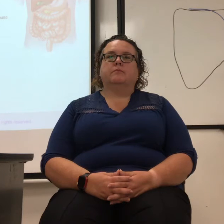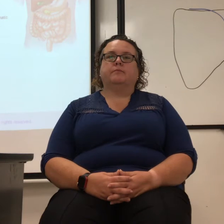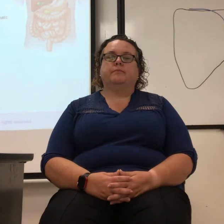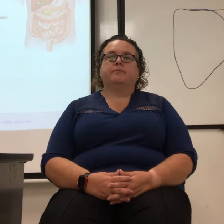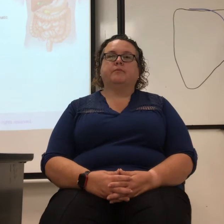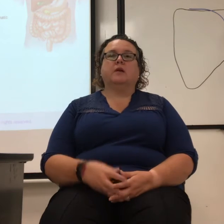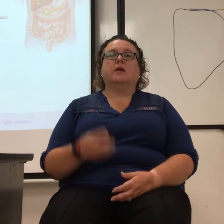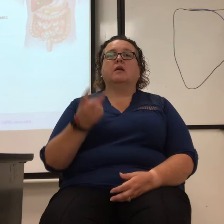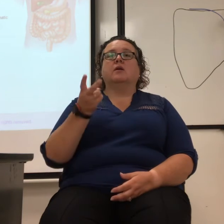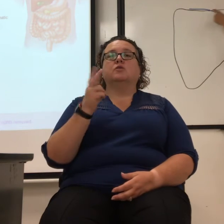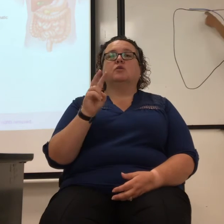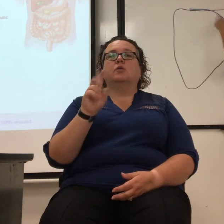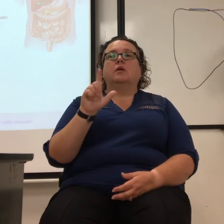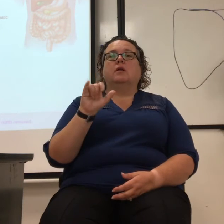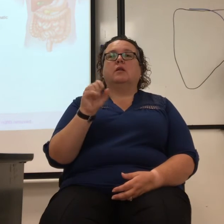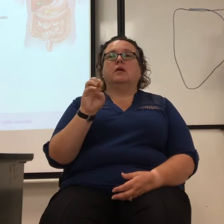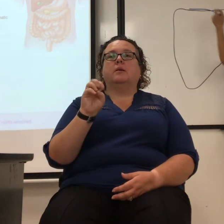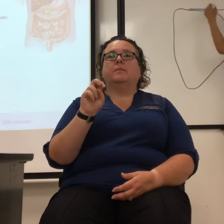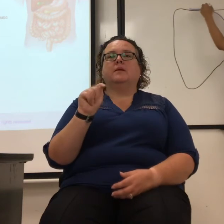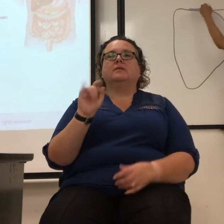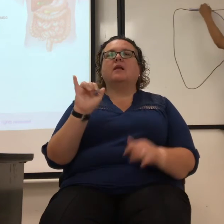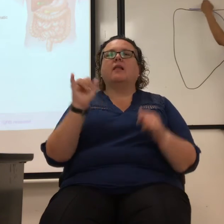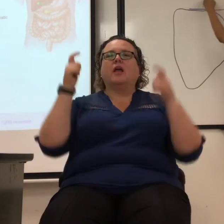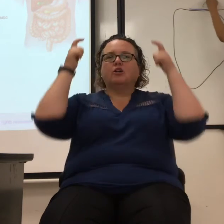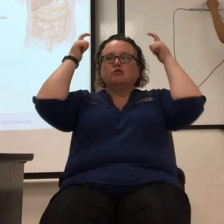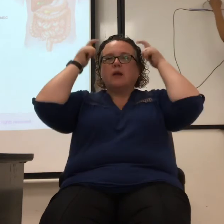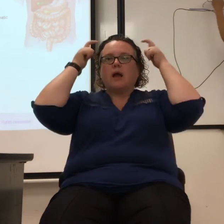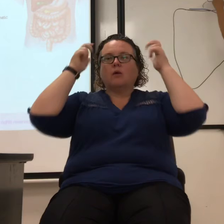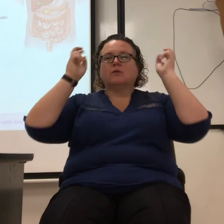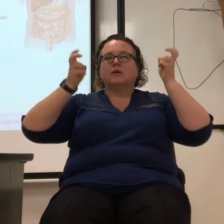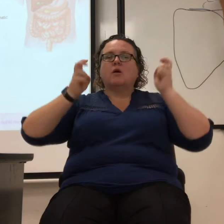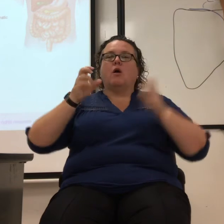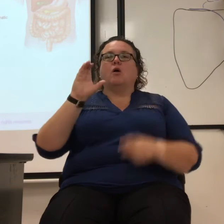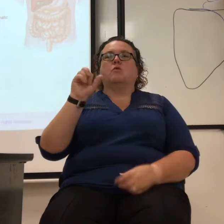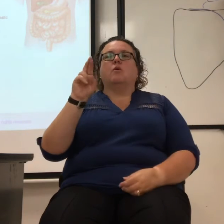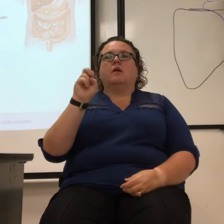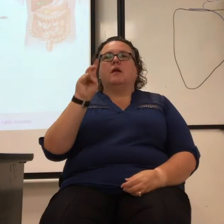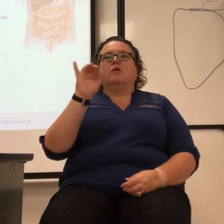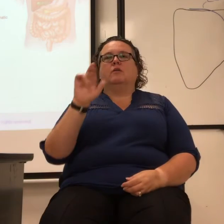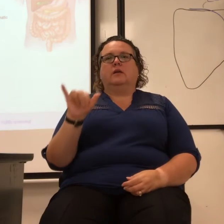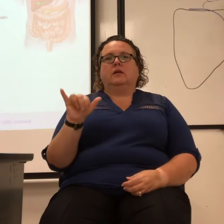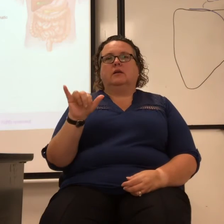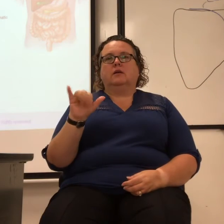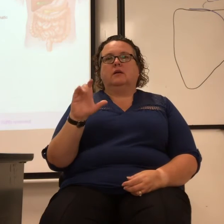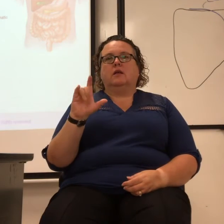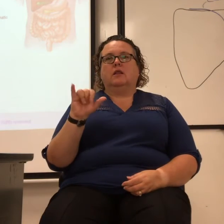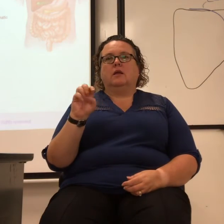These two ligaments that are like a crown on top are the coronary ligaments.